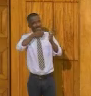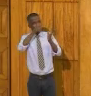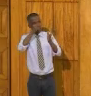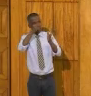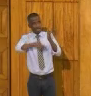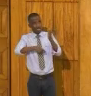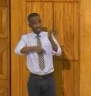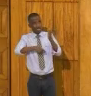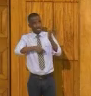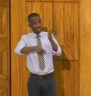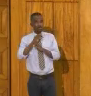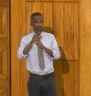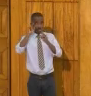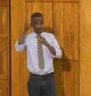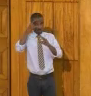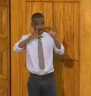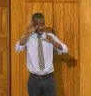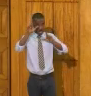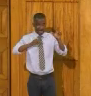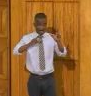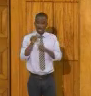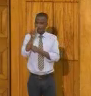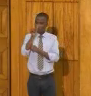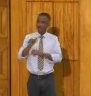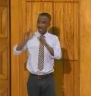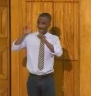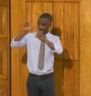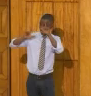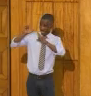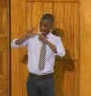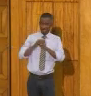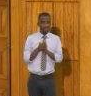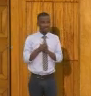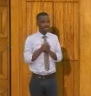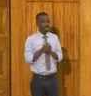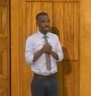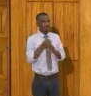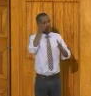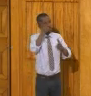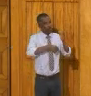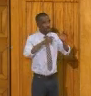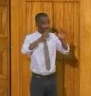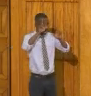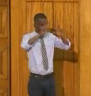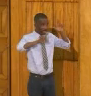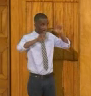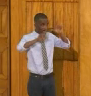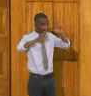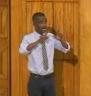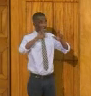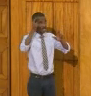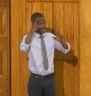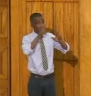public laboratories and private laboratories. So we are not able to say, okay, what is the actual cost of conducting a test in